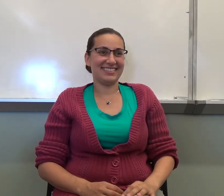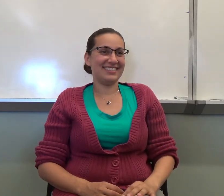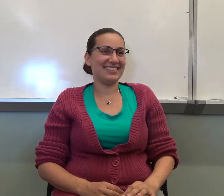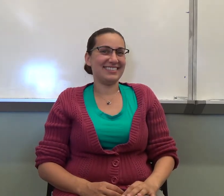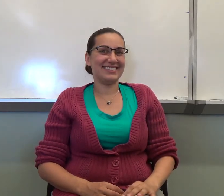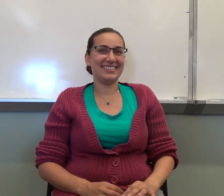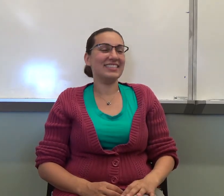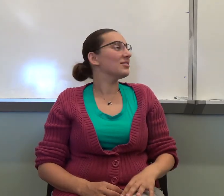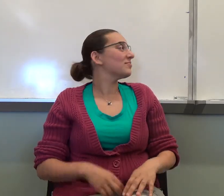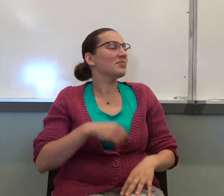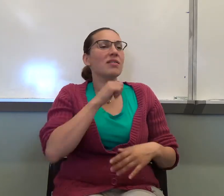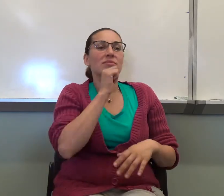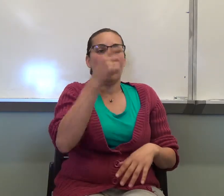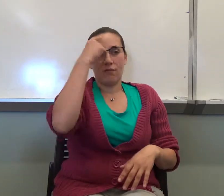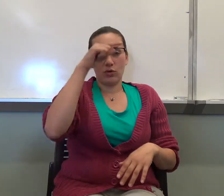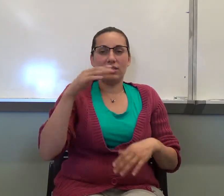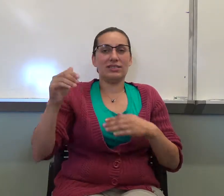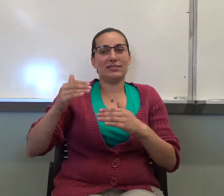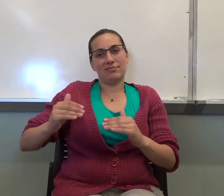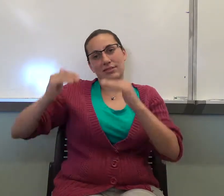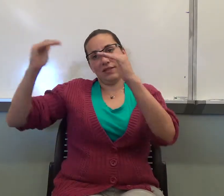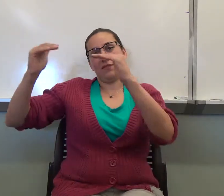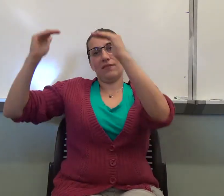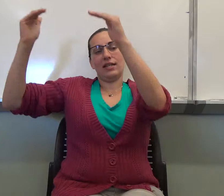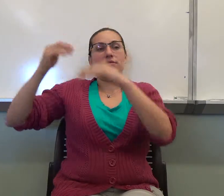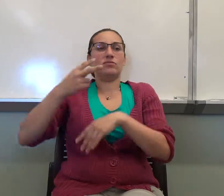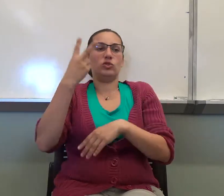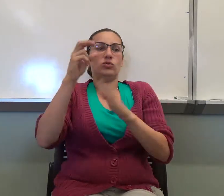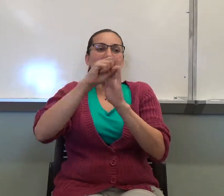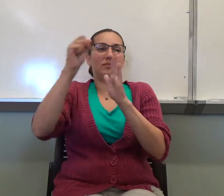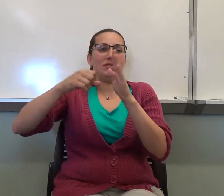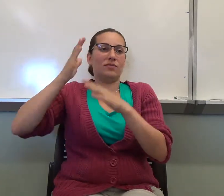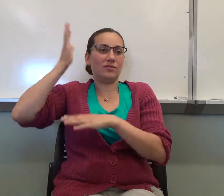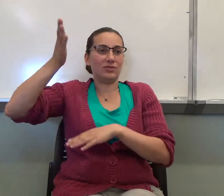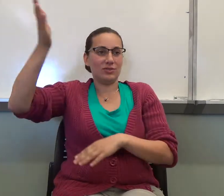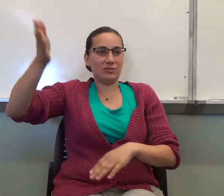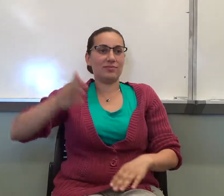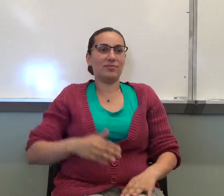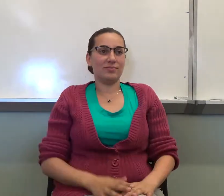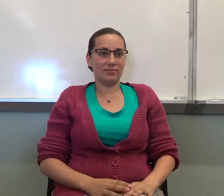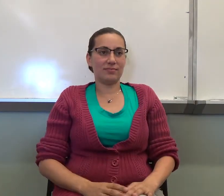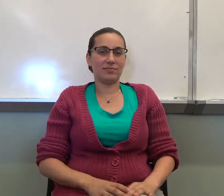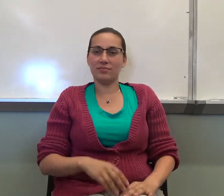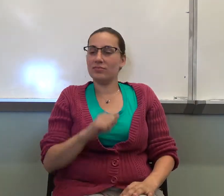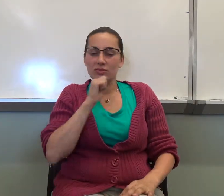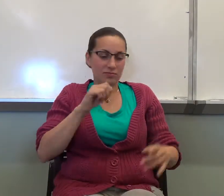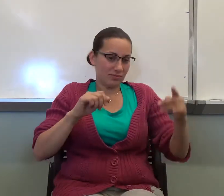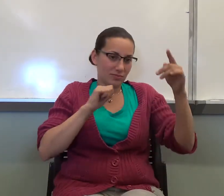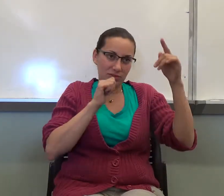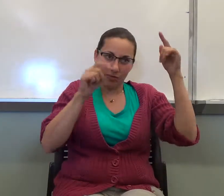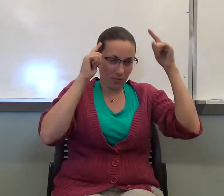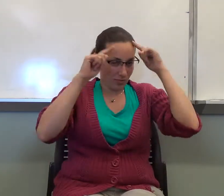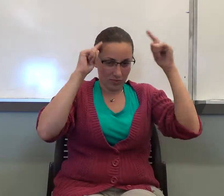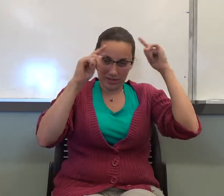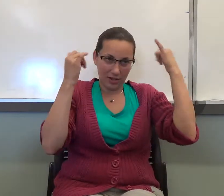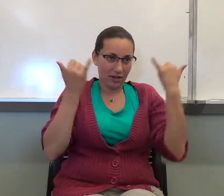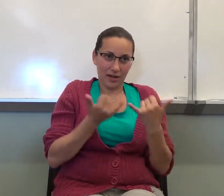for you. That's at least 2 semesters ahead. So don't worry about it now. When you get to the